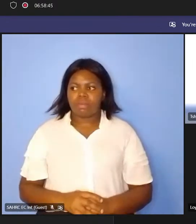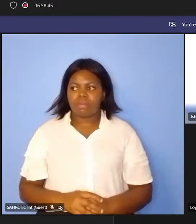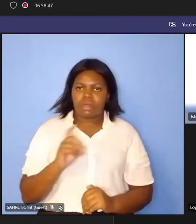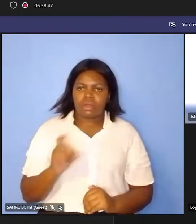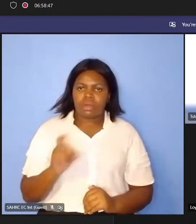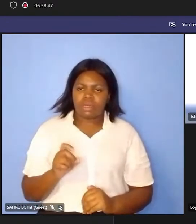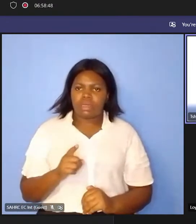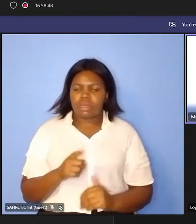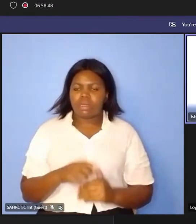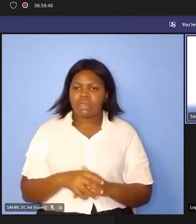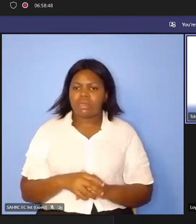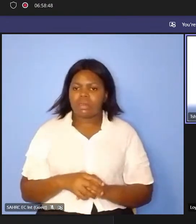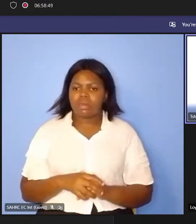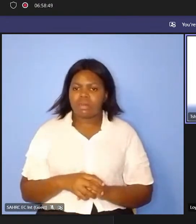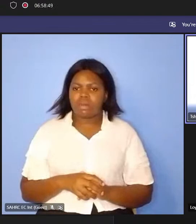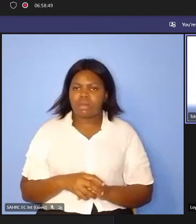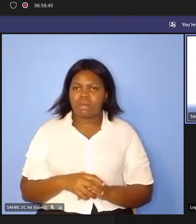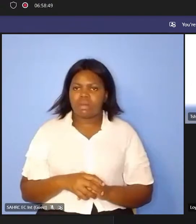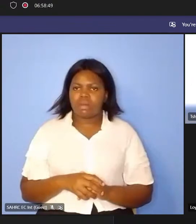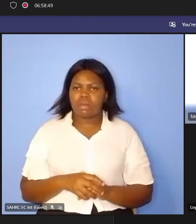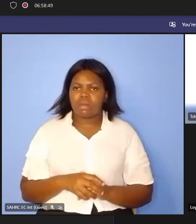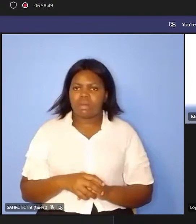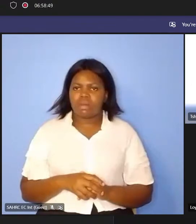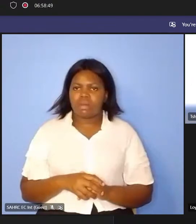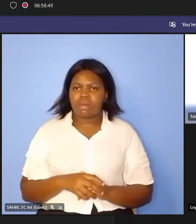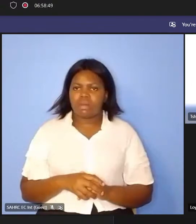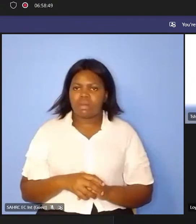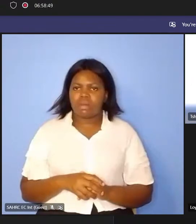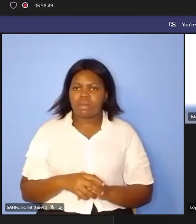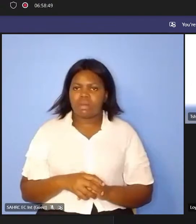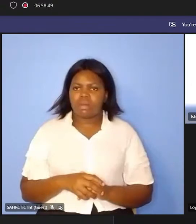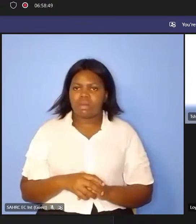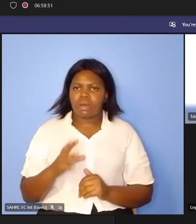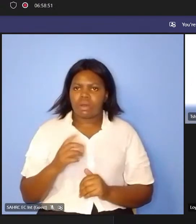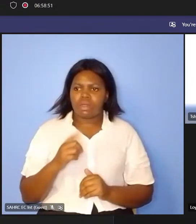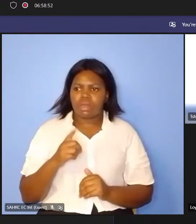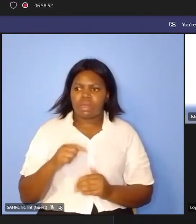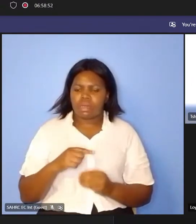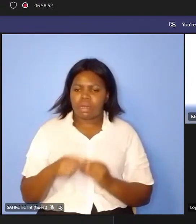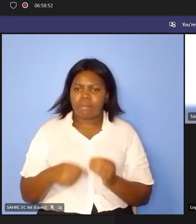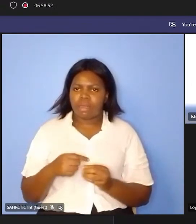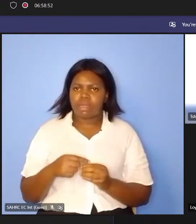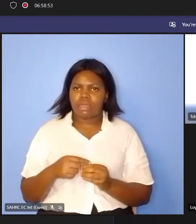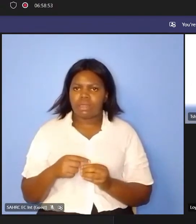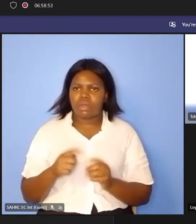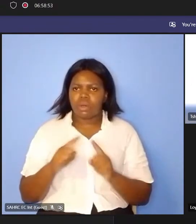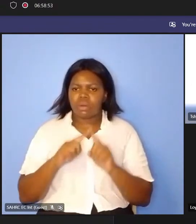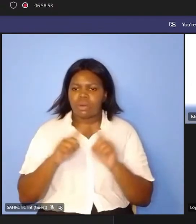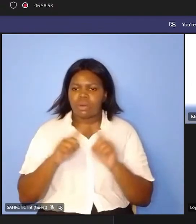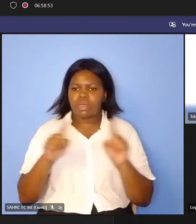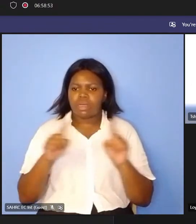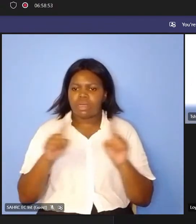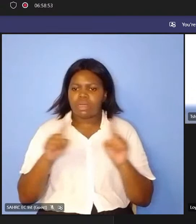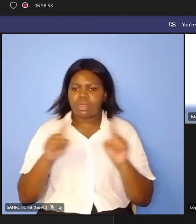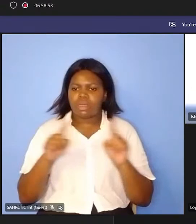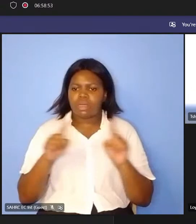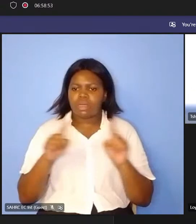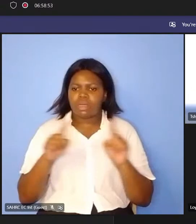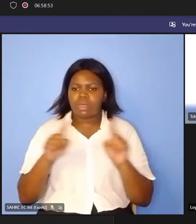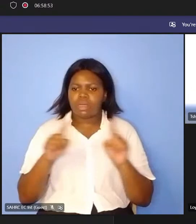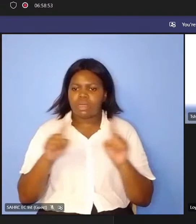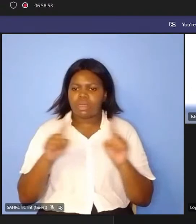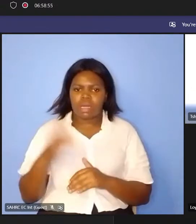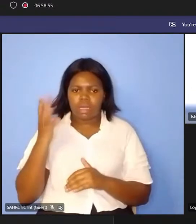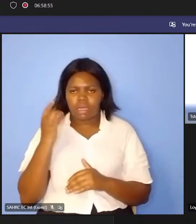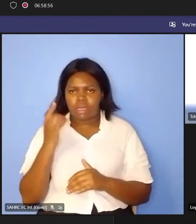My question is on the point that you made about the Western Cape policy. I heard you